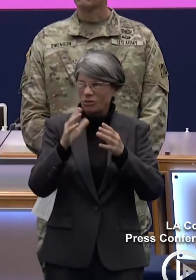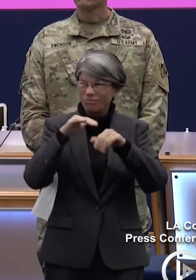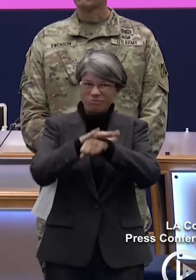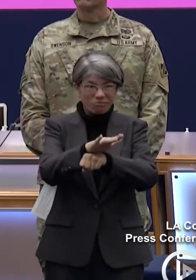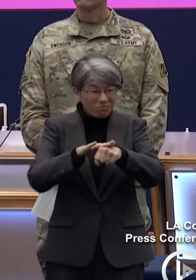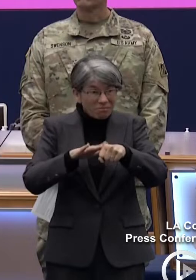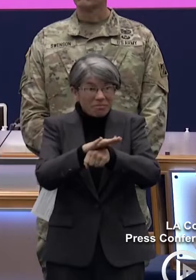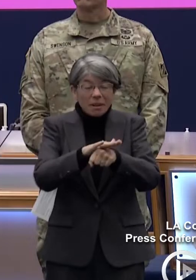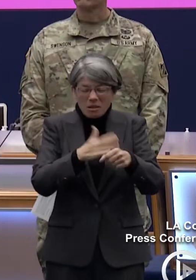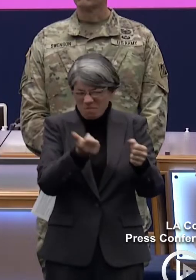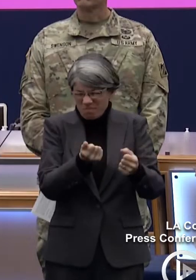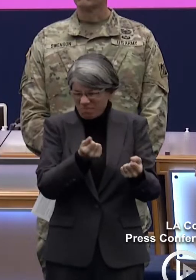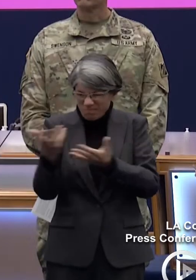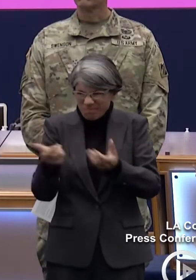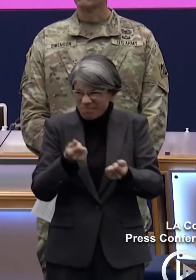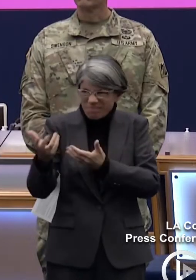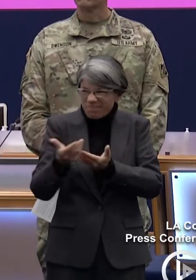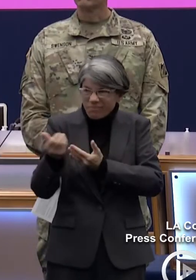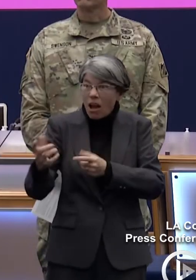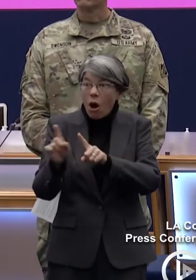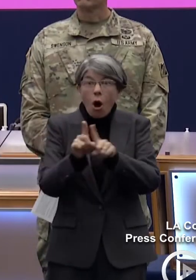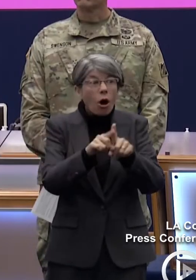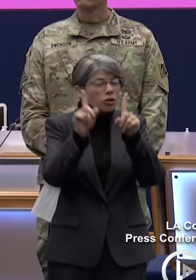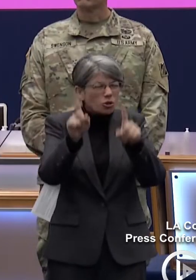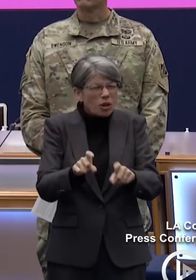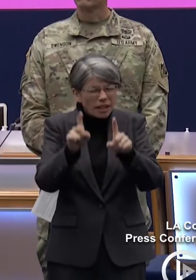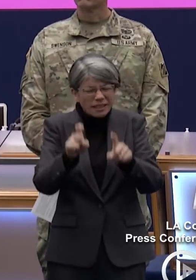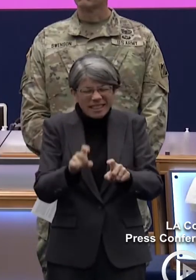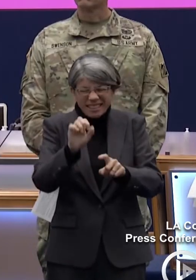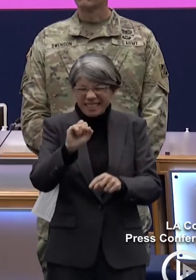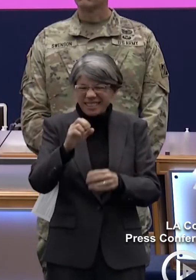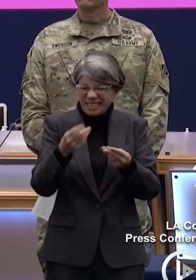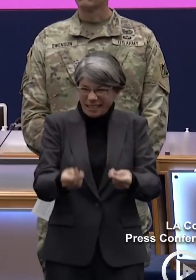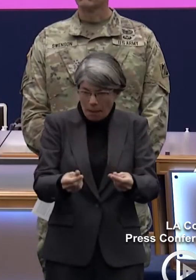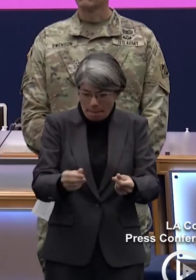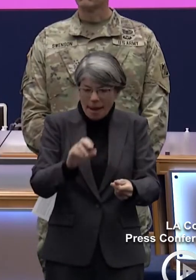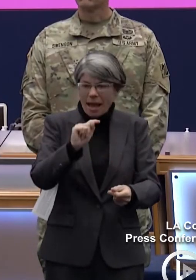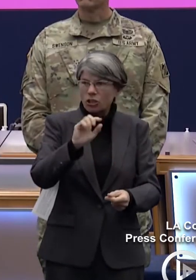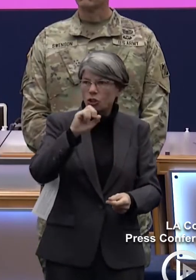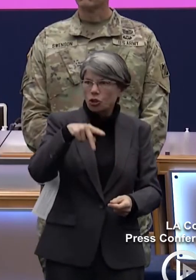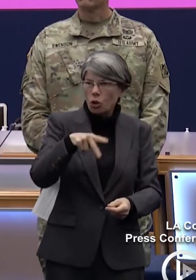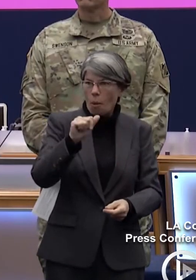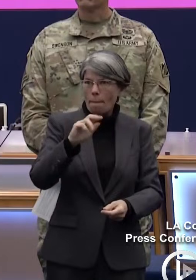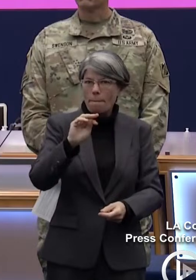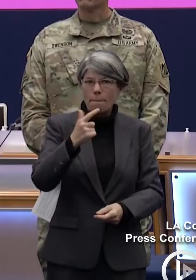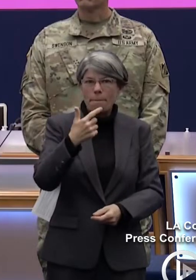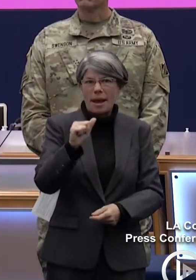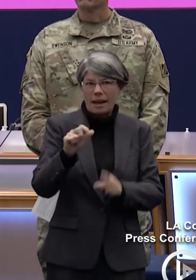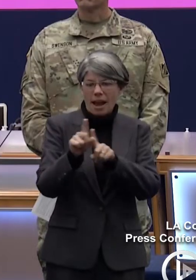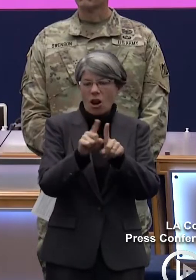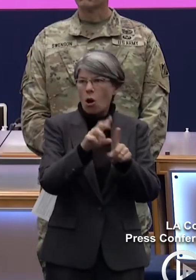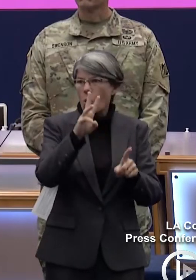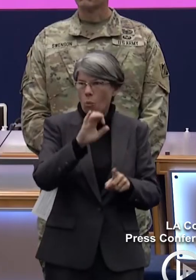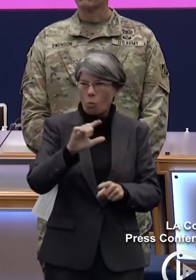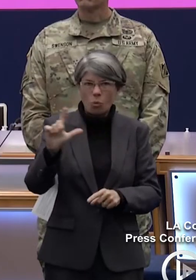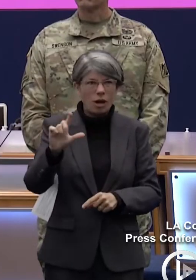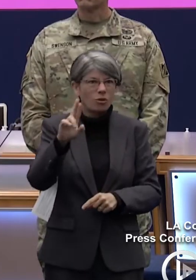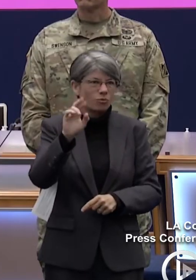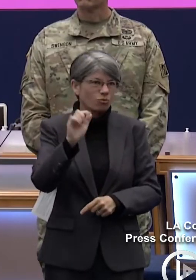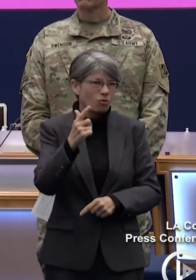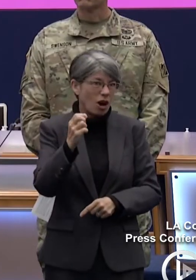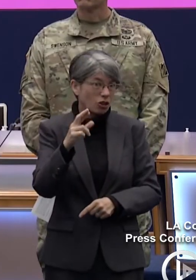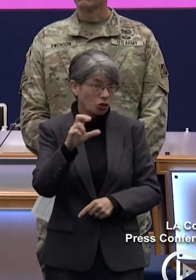from beaches, and they are also testing sediment at Topanga and Will Rogers beaches. We know those areas are of